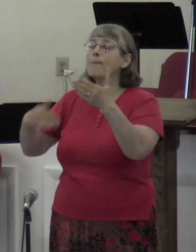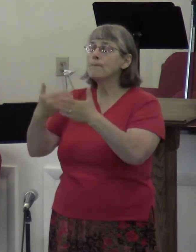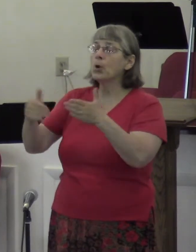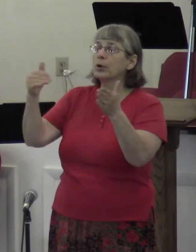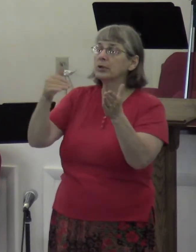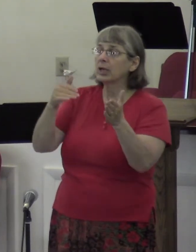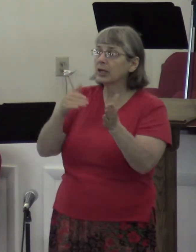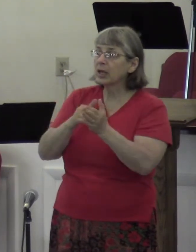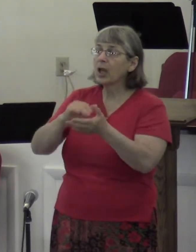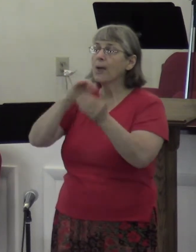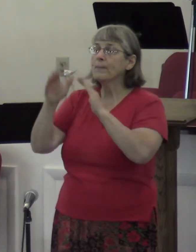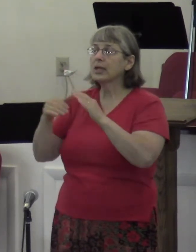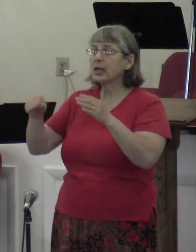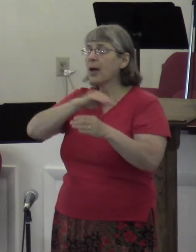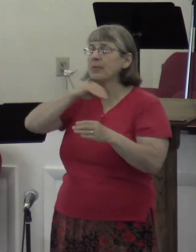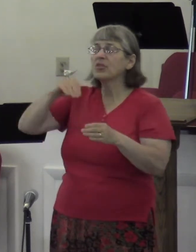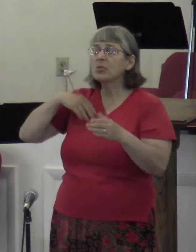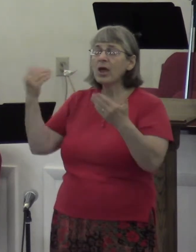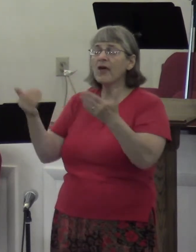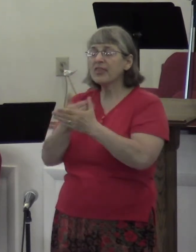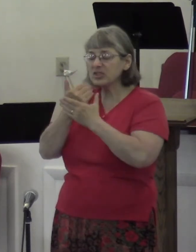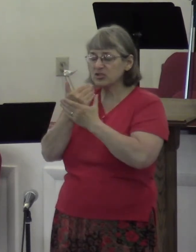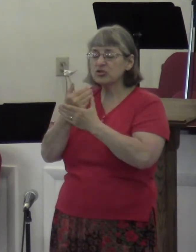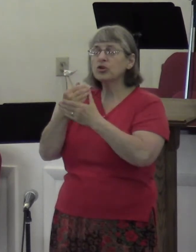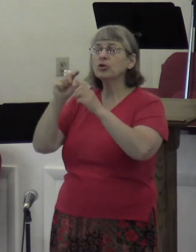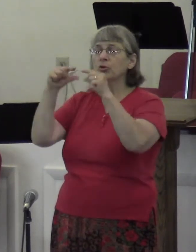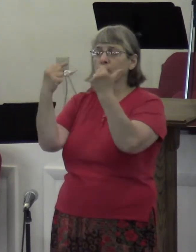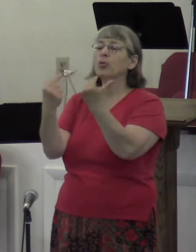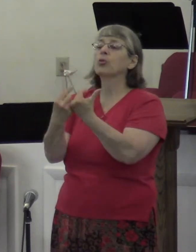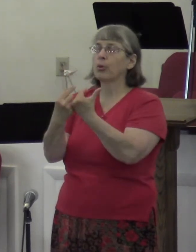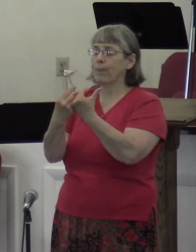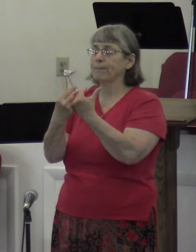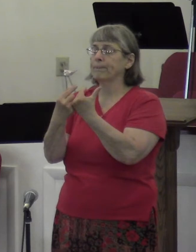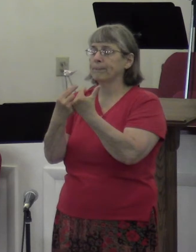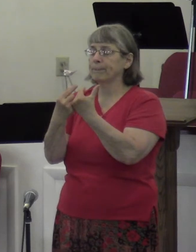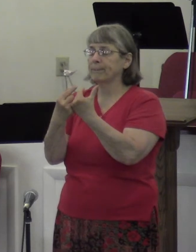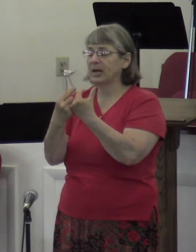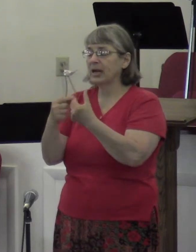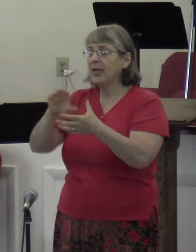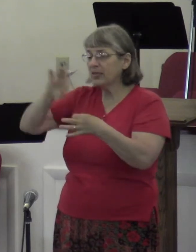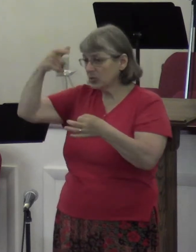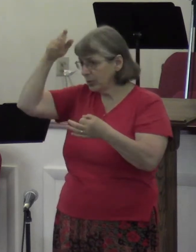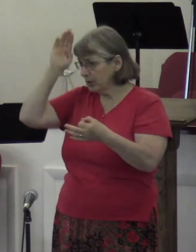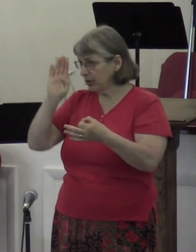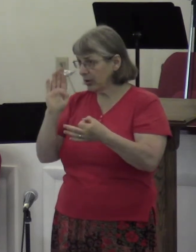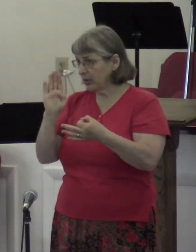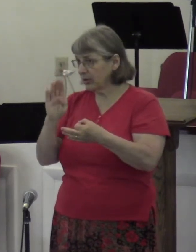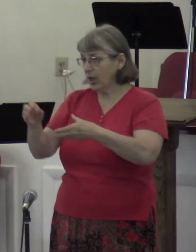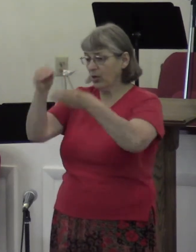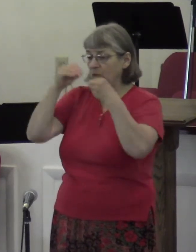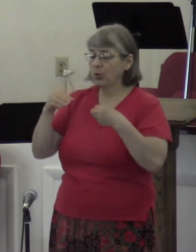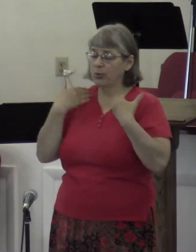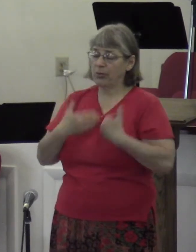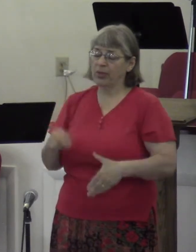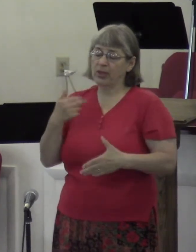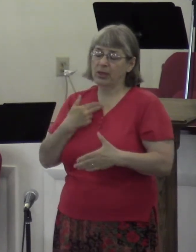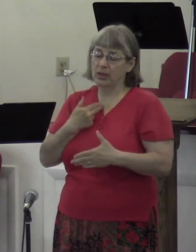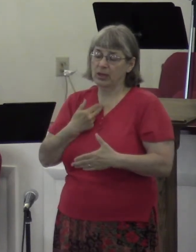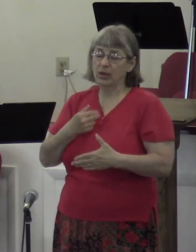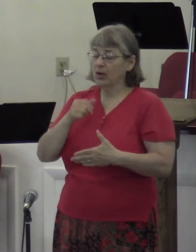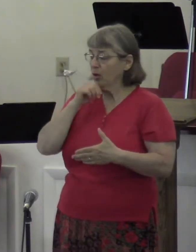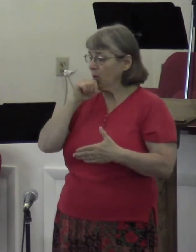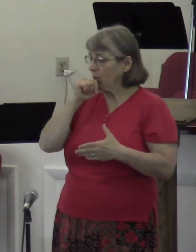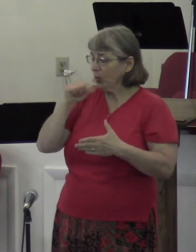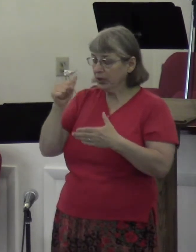again becomes a member of this new creation. The Spirit of God is put in us. We are no longer of